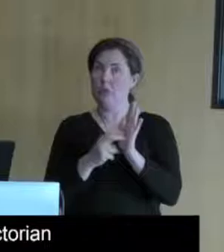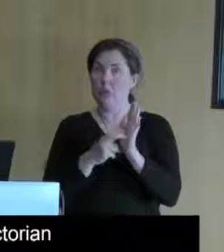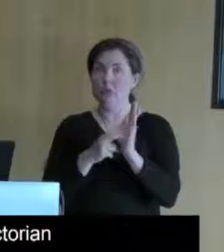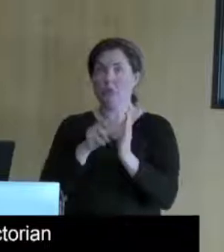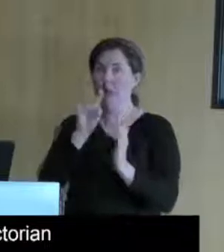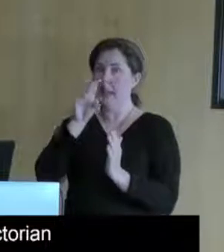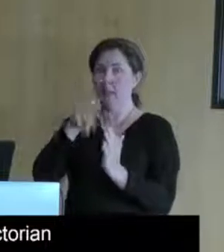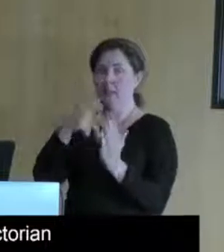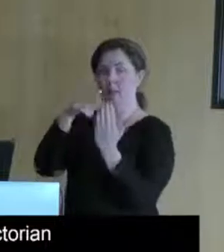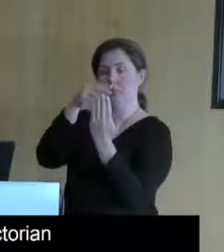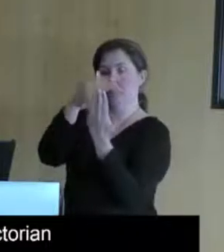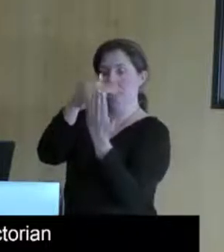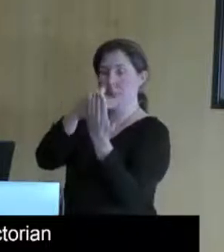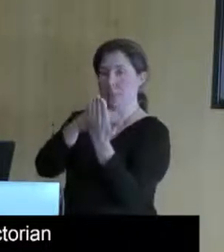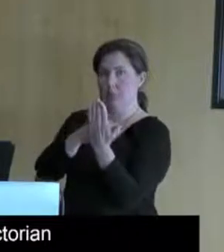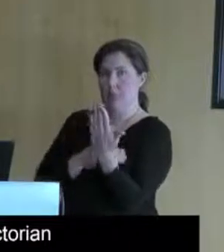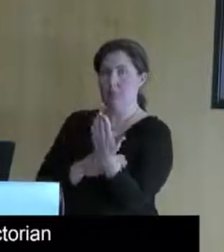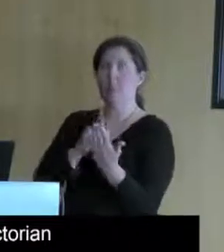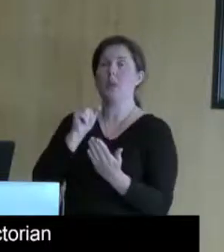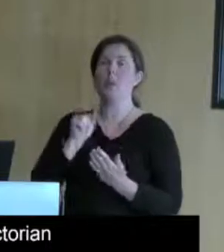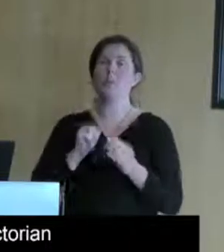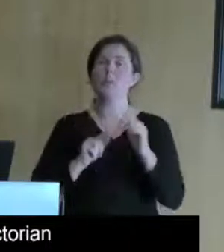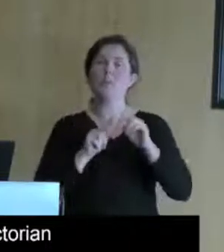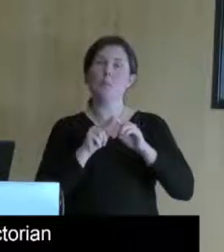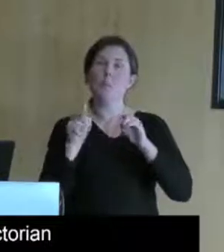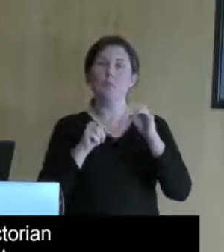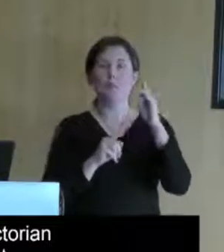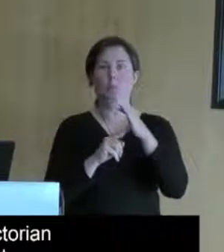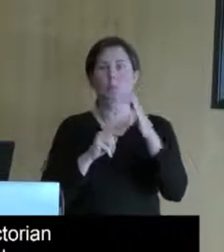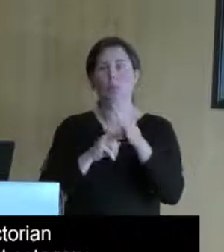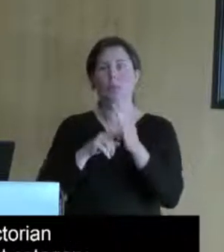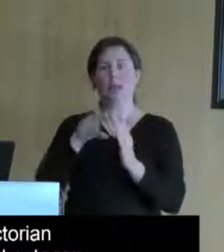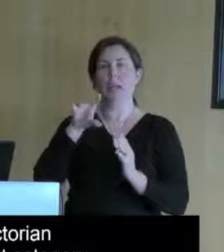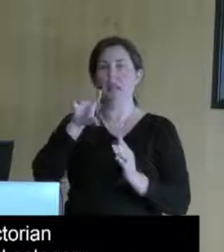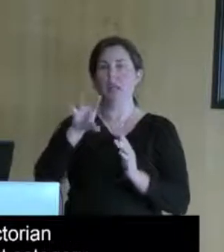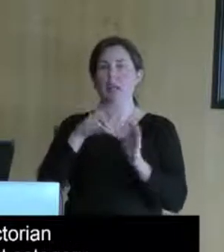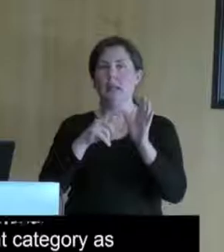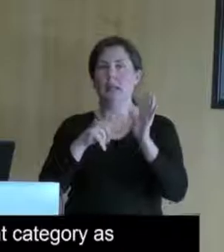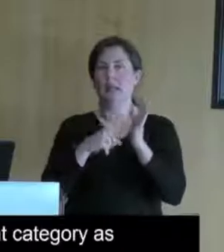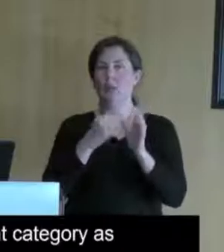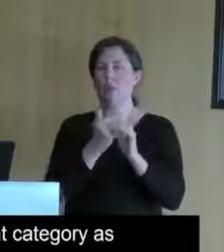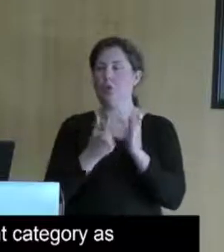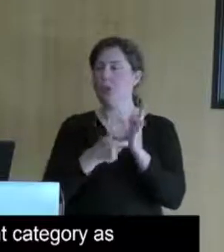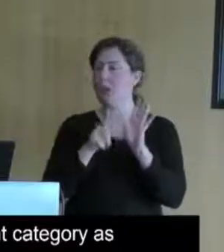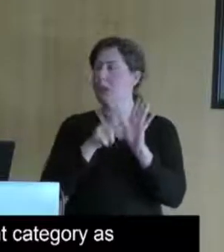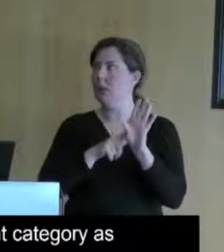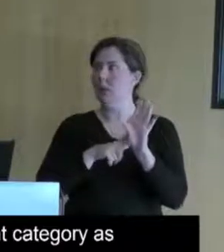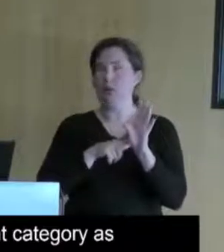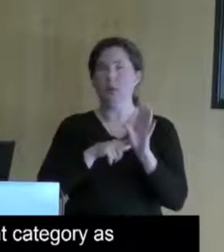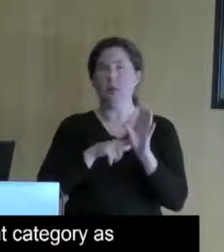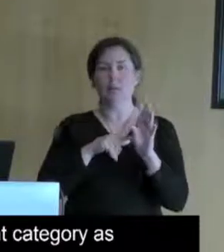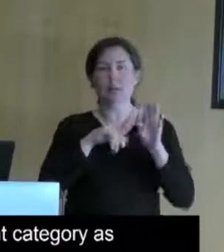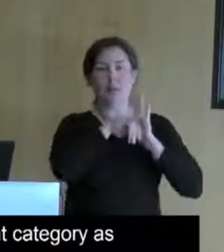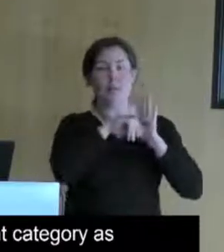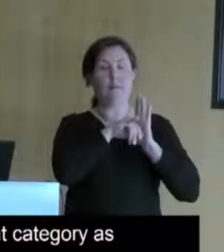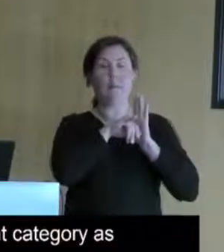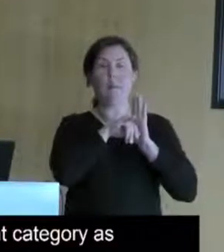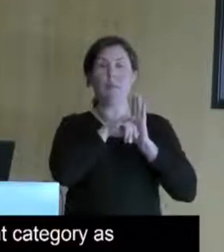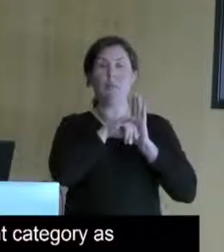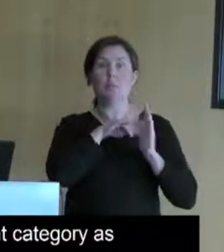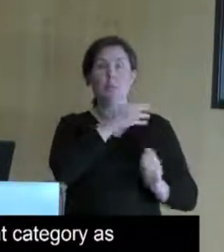that is what's going to, at the moment there's about 10,000 applicants sitting on that segment of the weight of